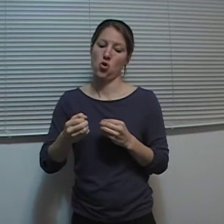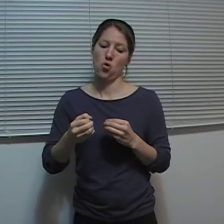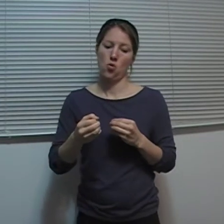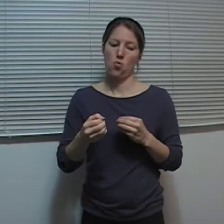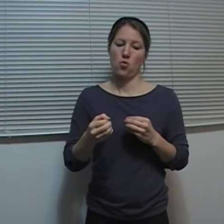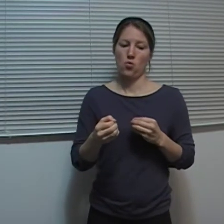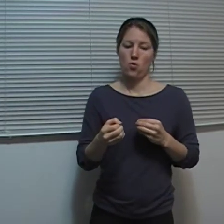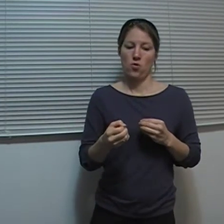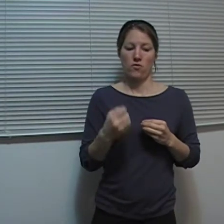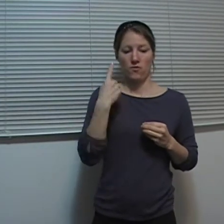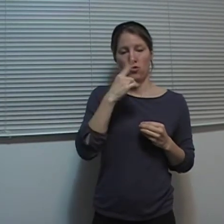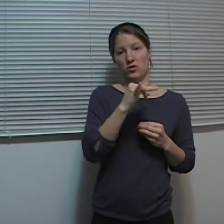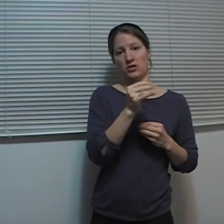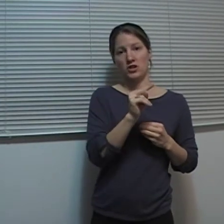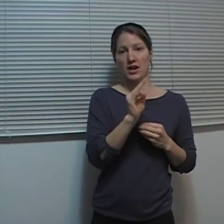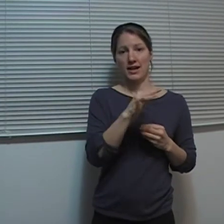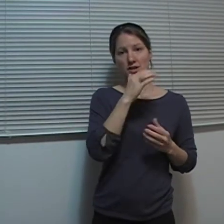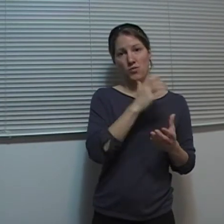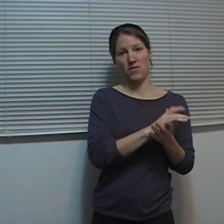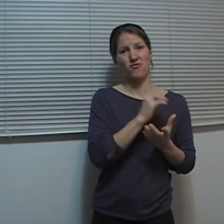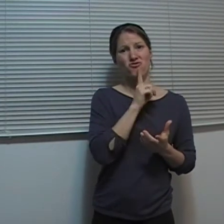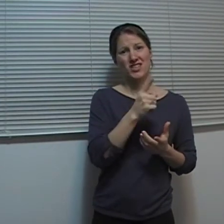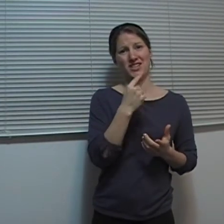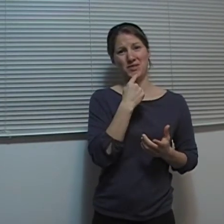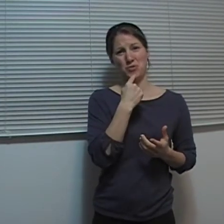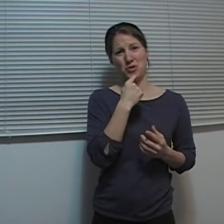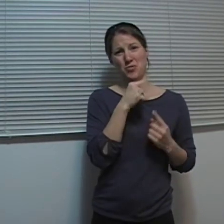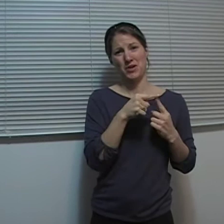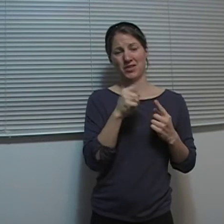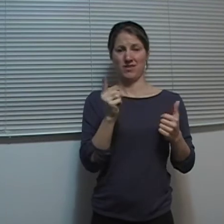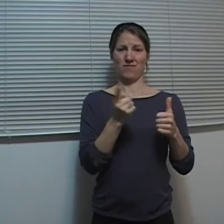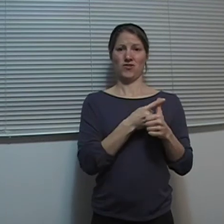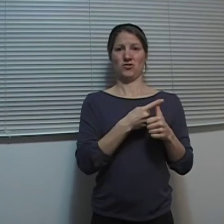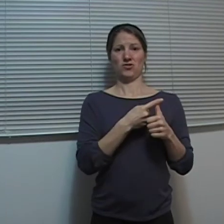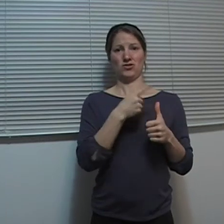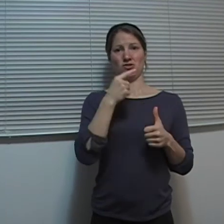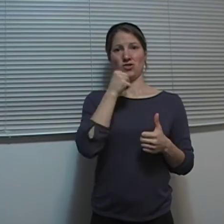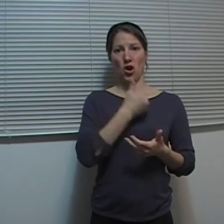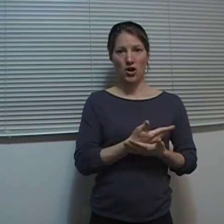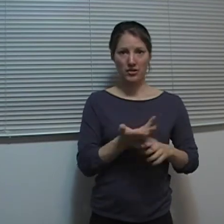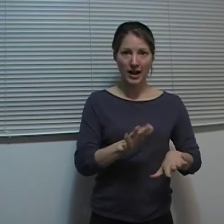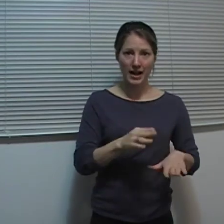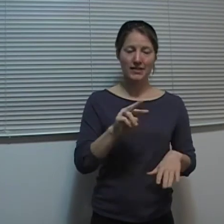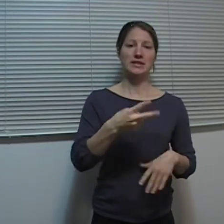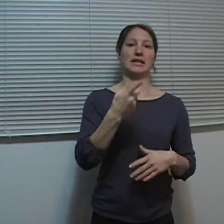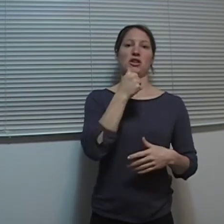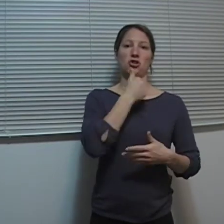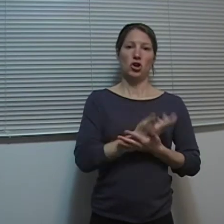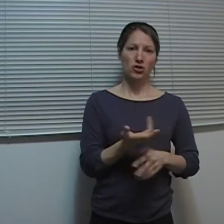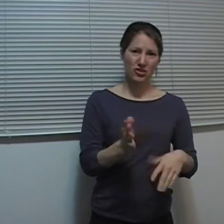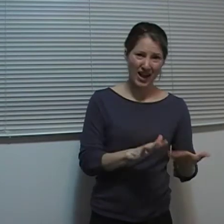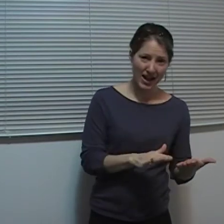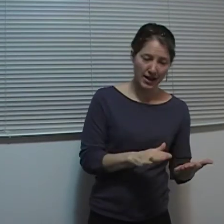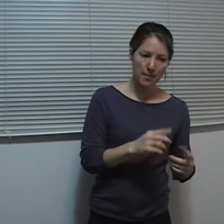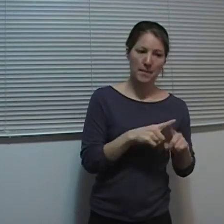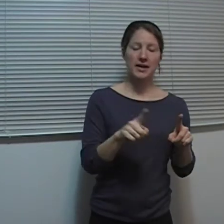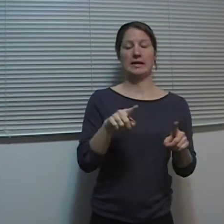died. But in 1564, a son was born, and they named that son William, never ever